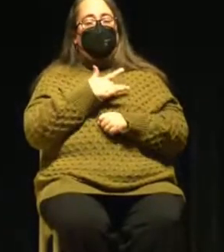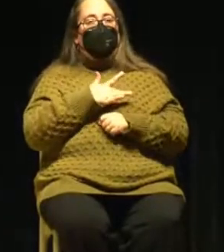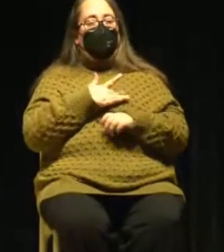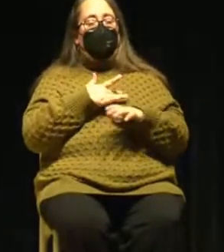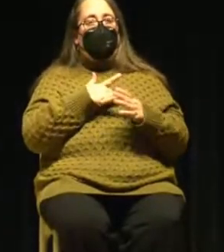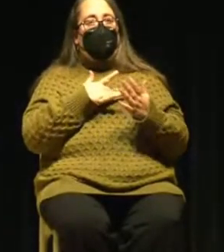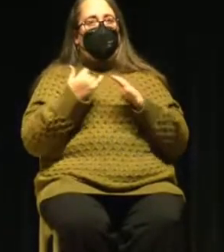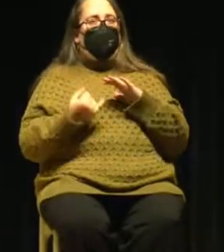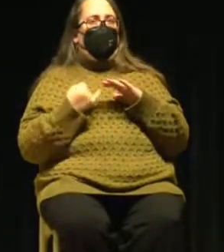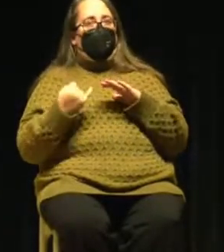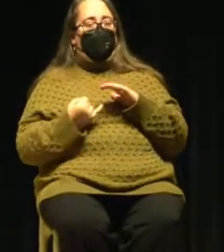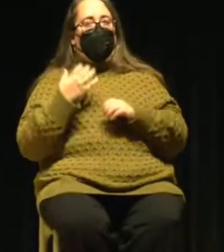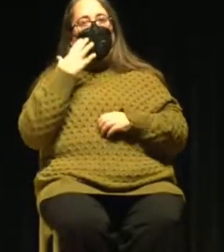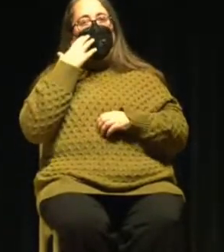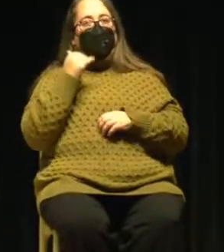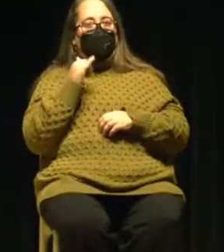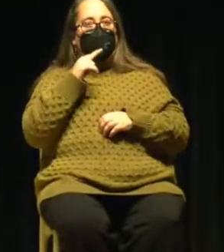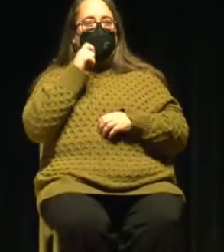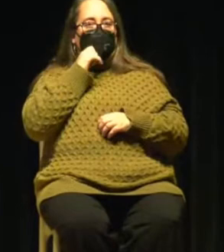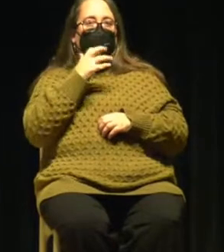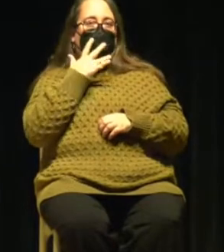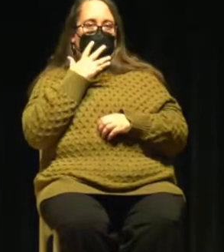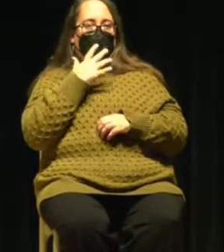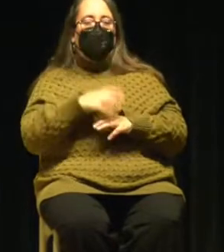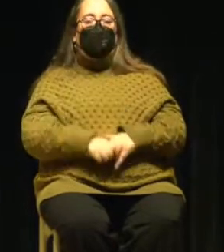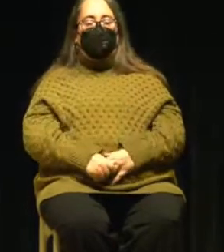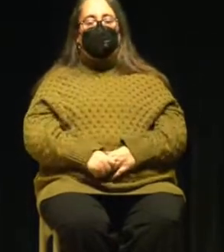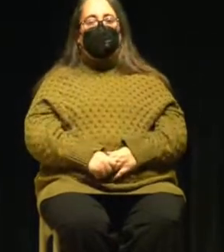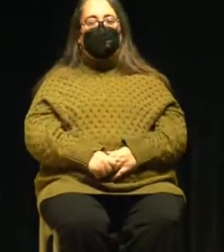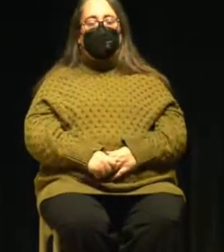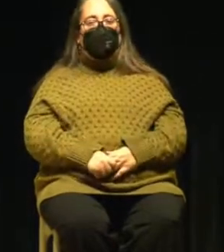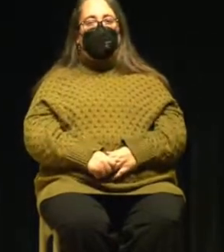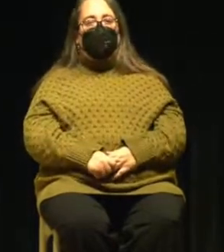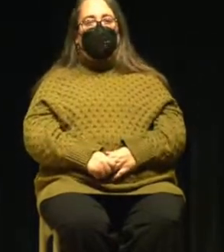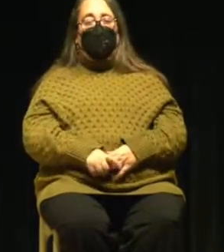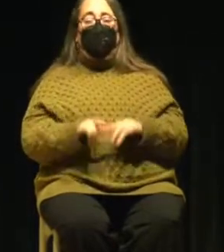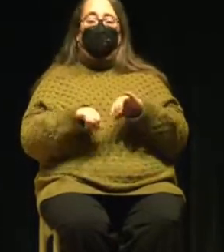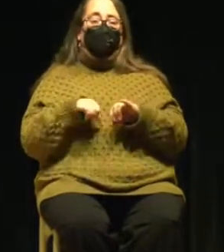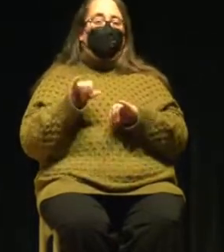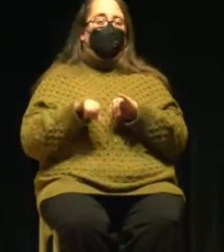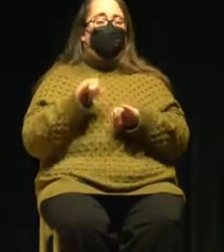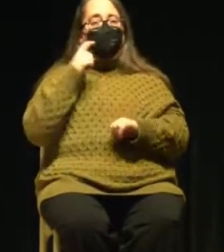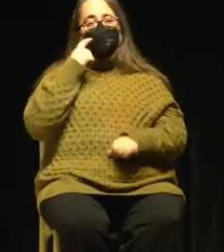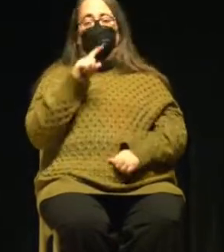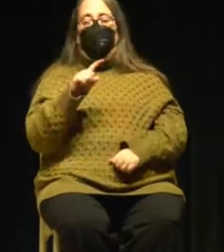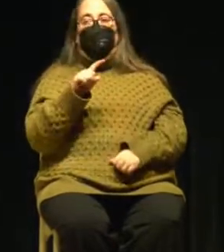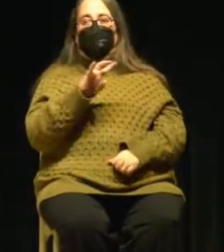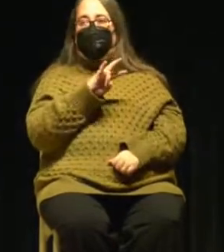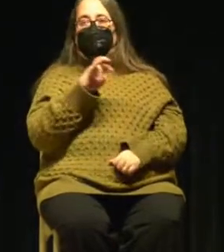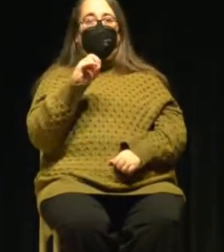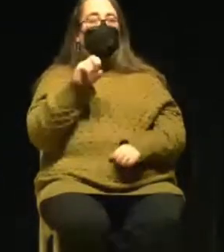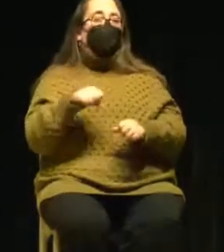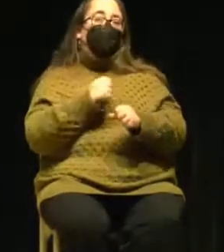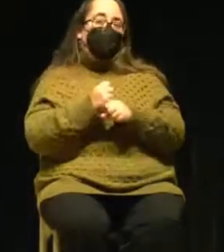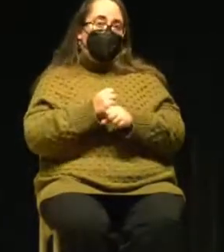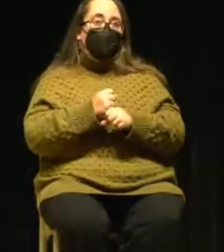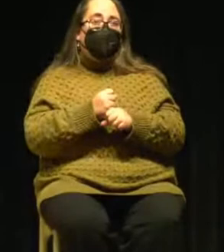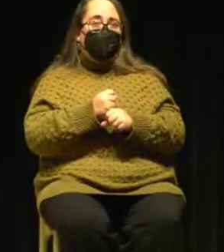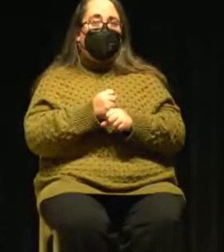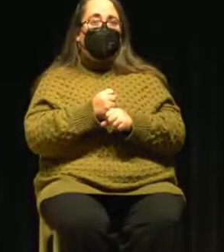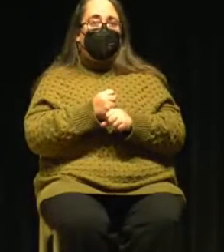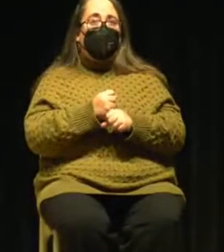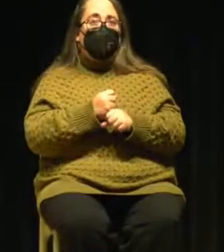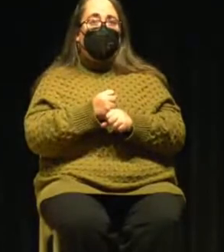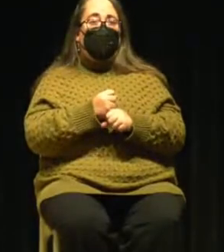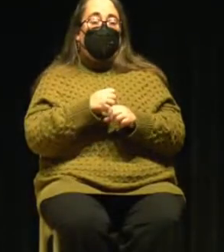inferior because of their skin color. And that just has lingered for, you know, what, 70 years in